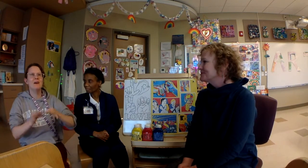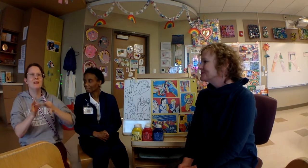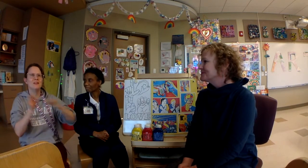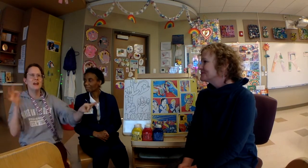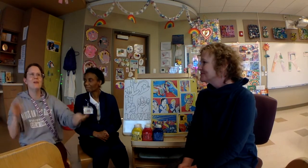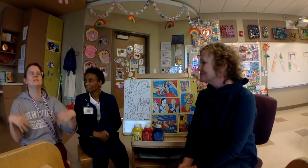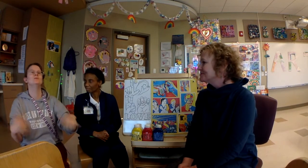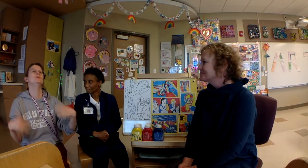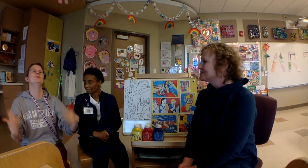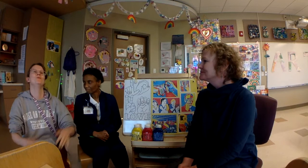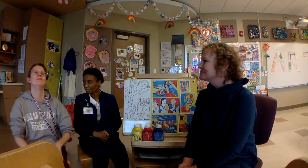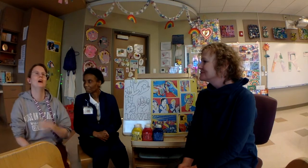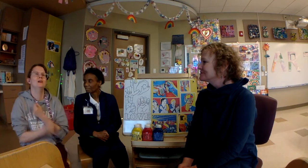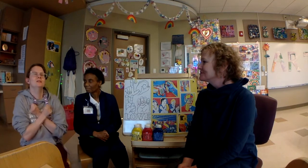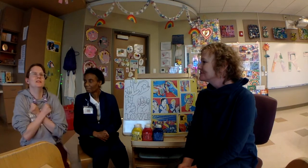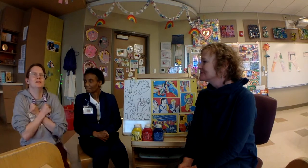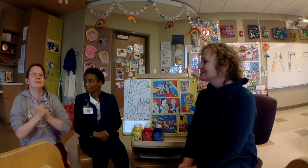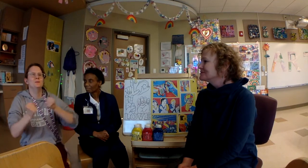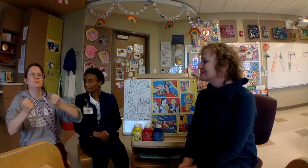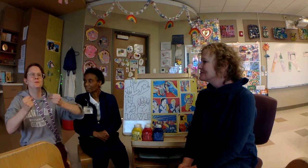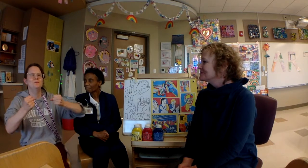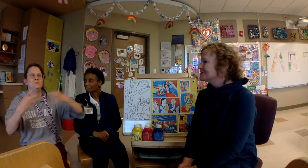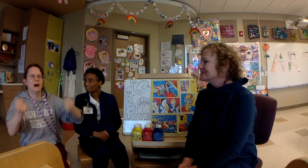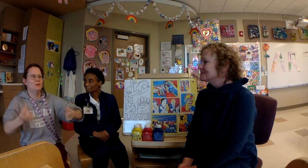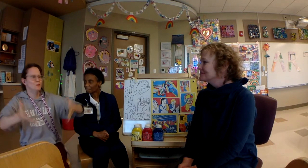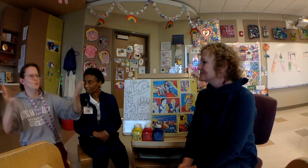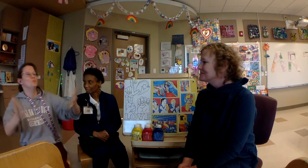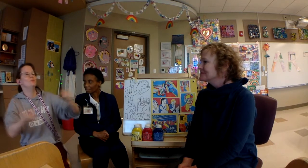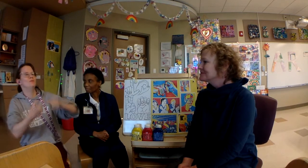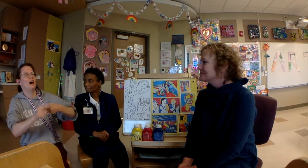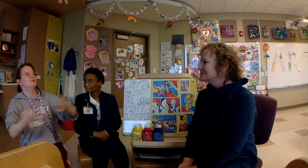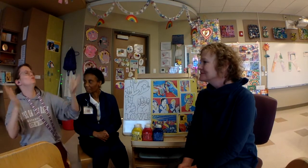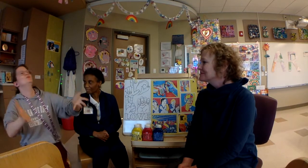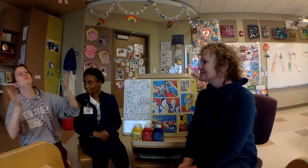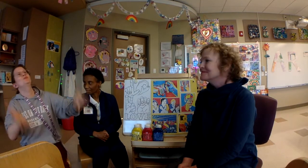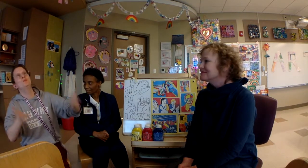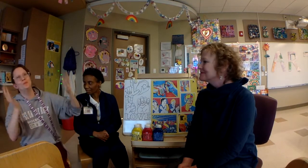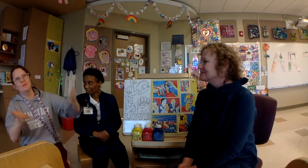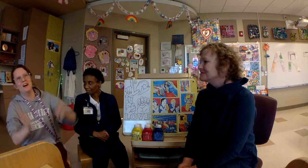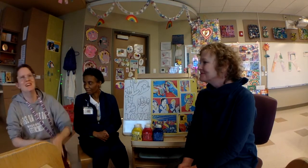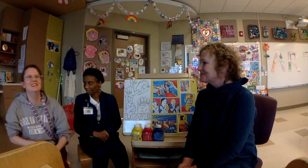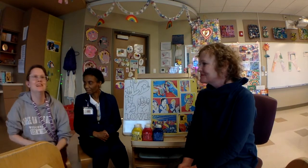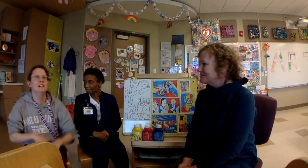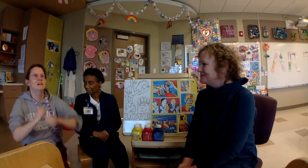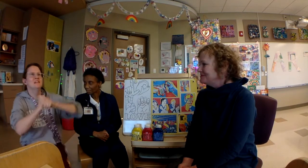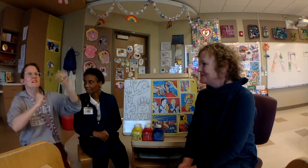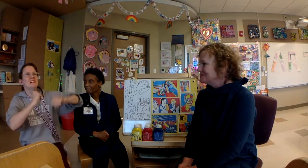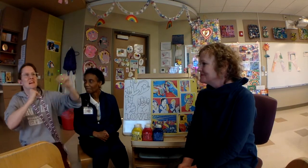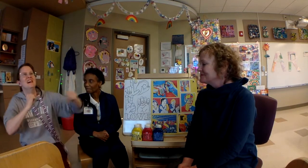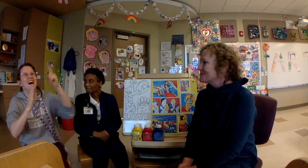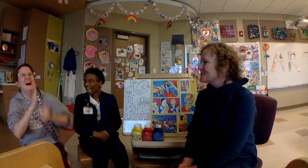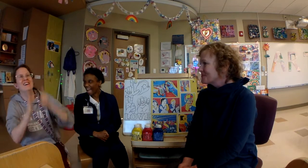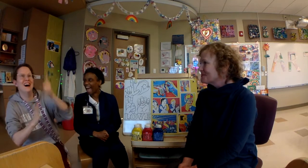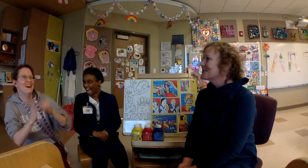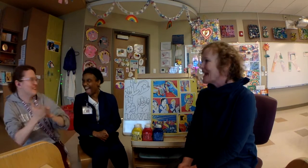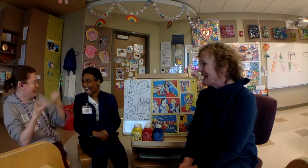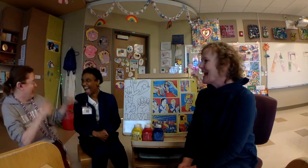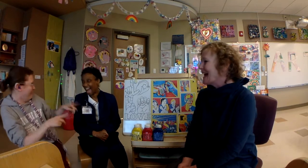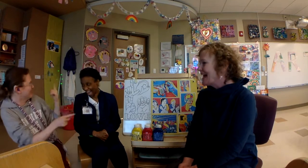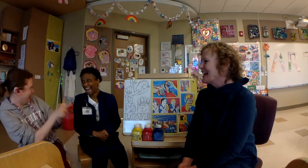it helped my development, and it was wonderful. I love to sign. And now I have friends that I can chat with and talk